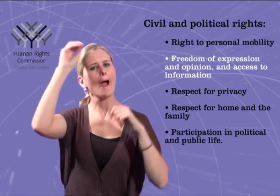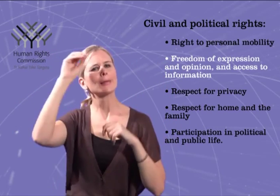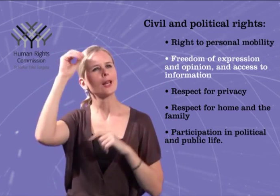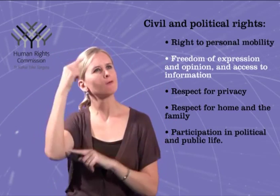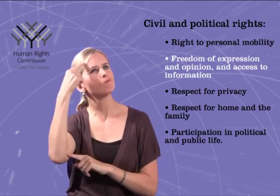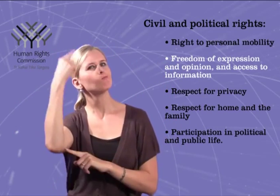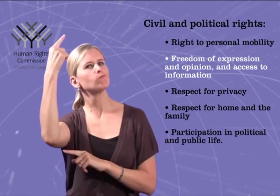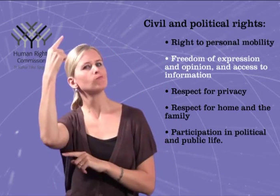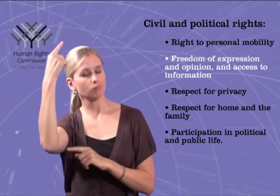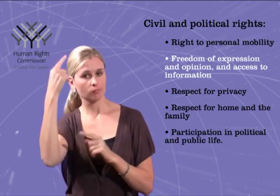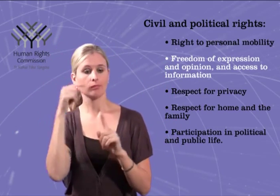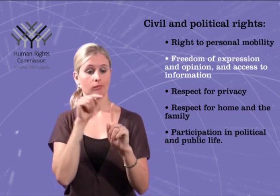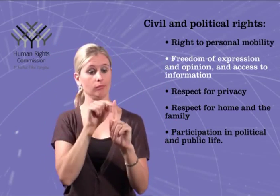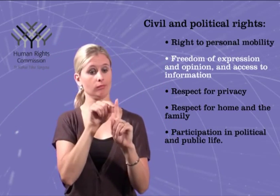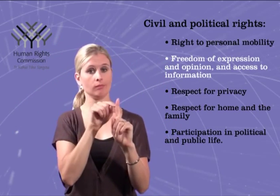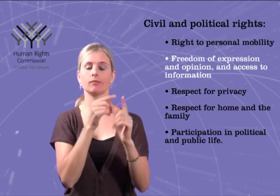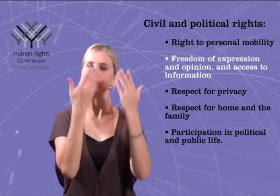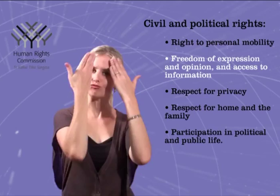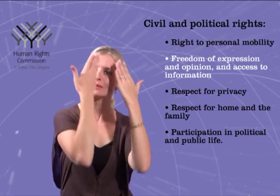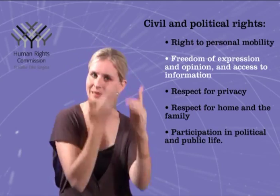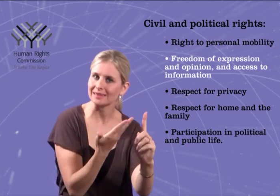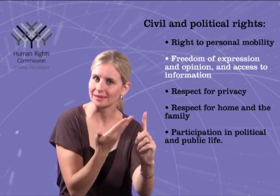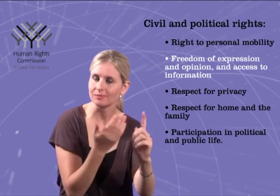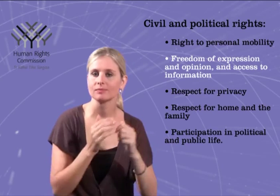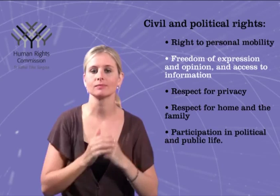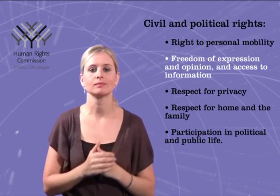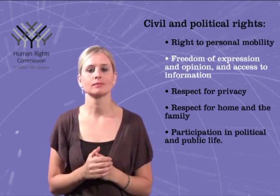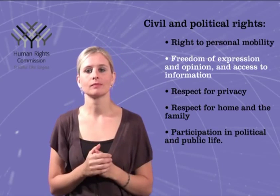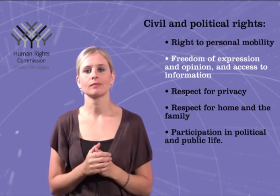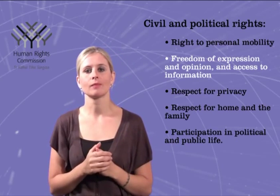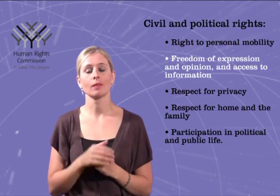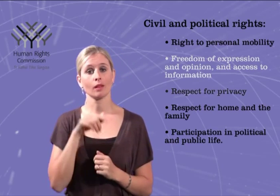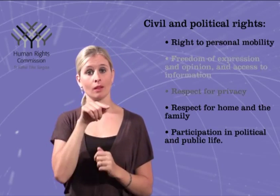freedom of expression and opinion and access to information,